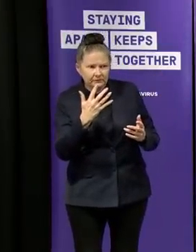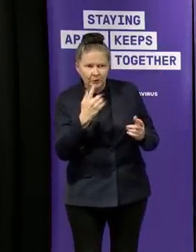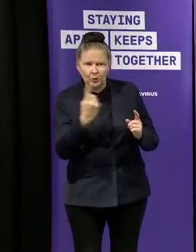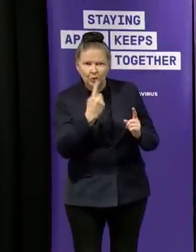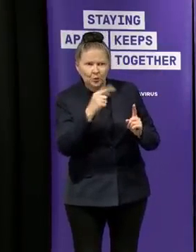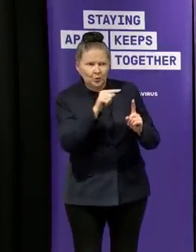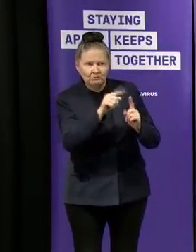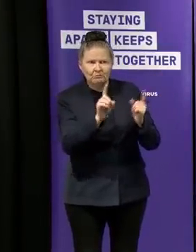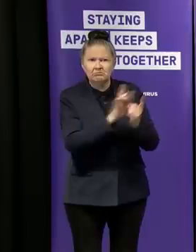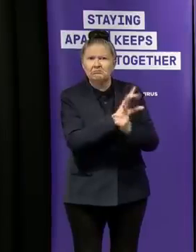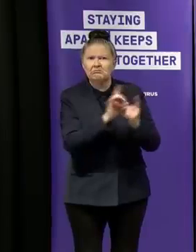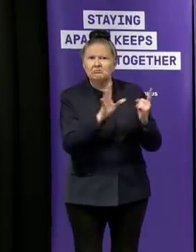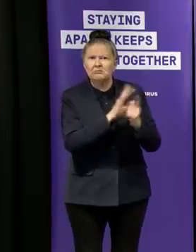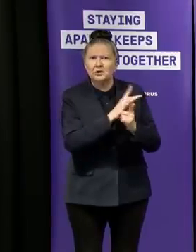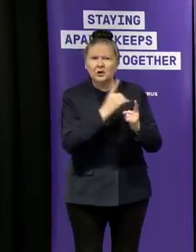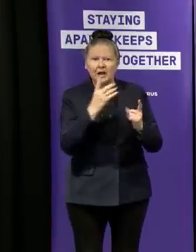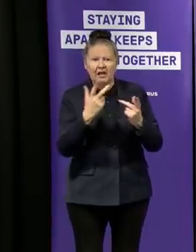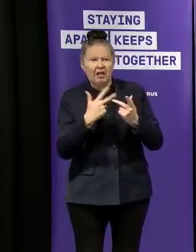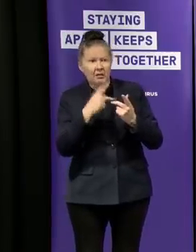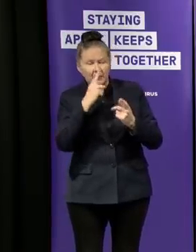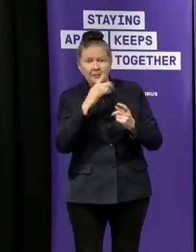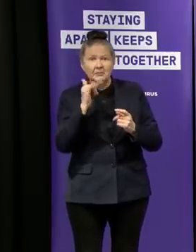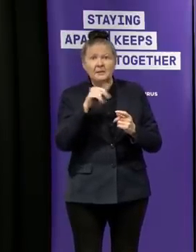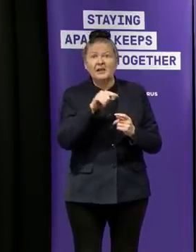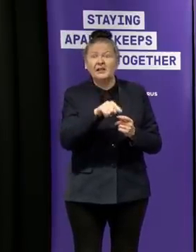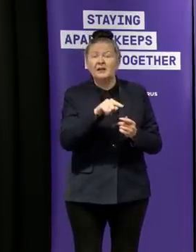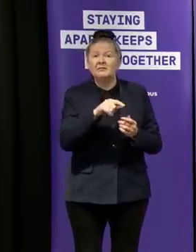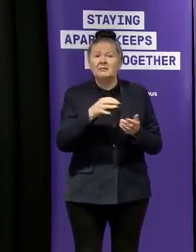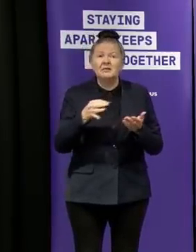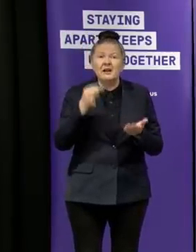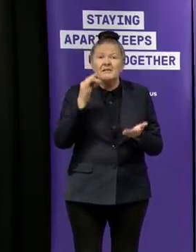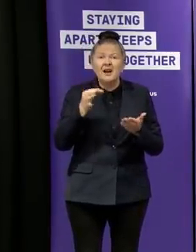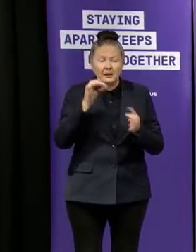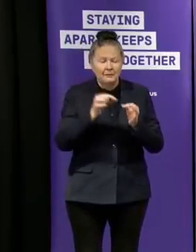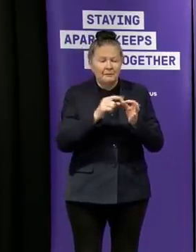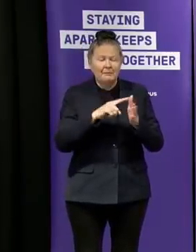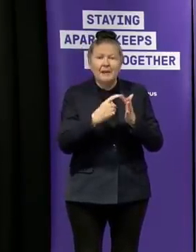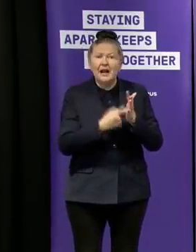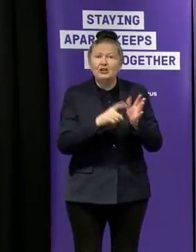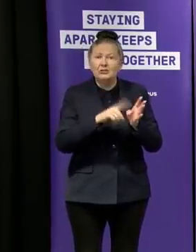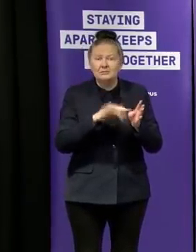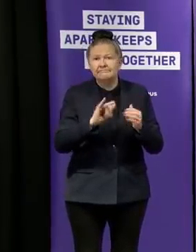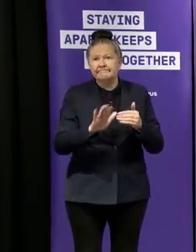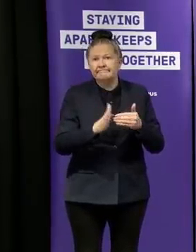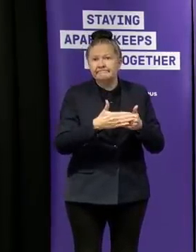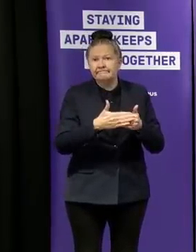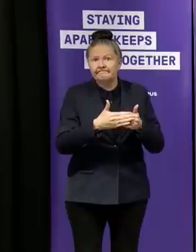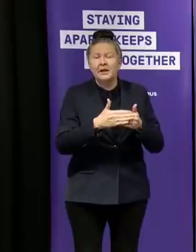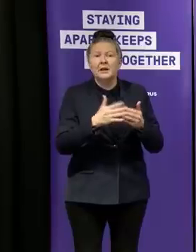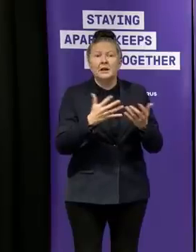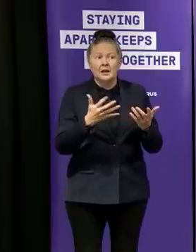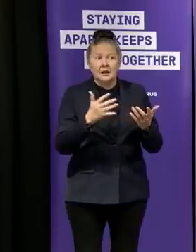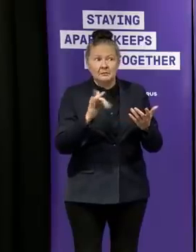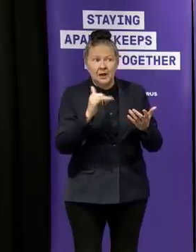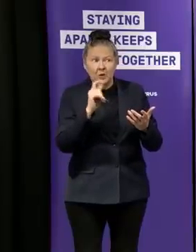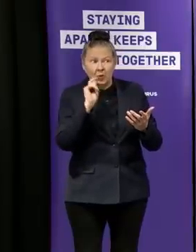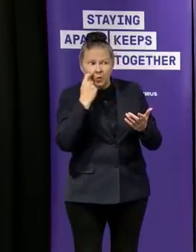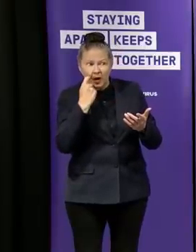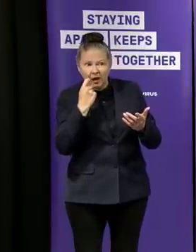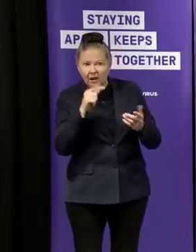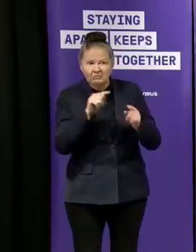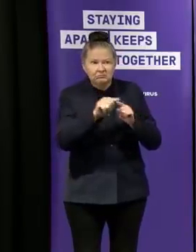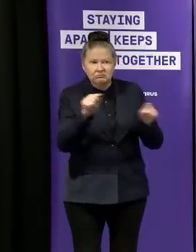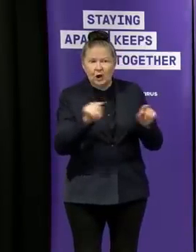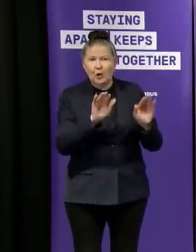positive cases in Kilmore. That bakery, no doubt, will be shut. No doubt, contacts will be quarantining as a